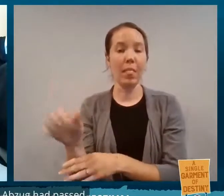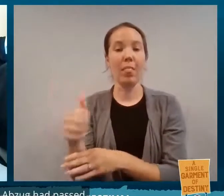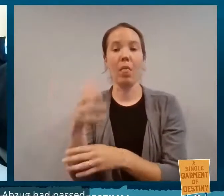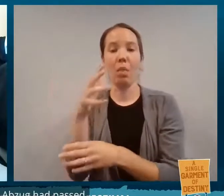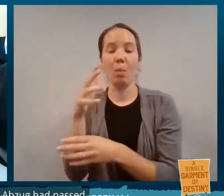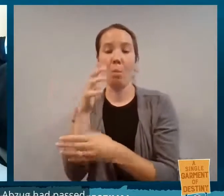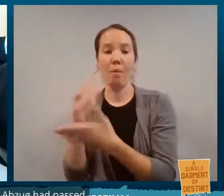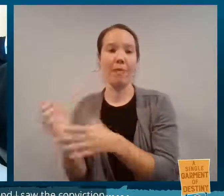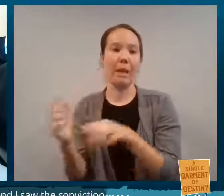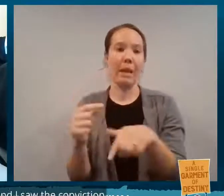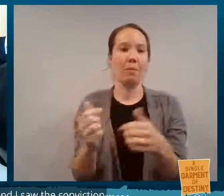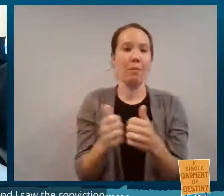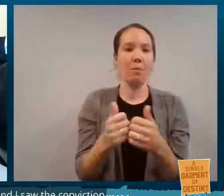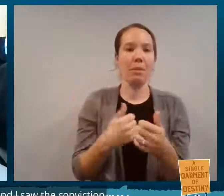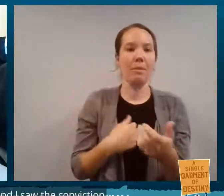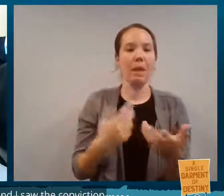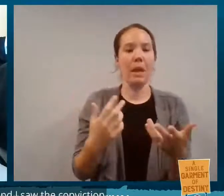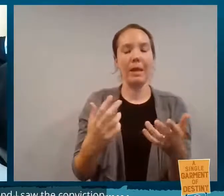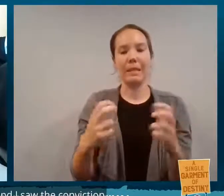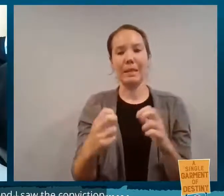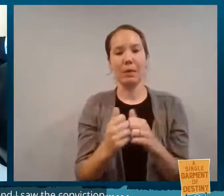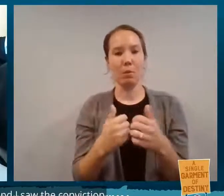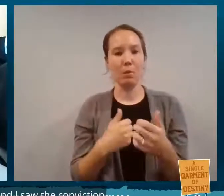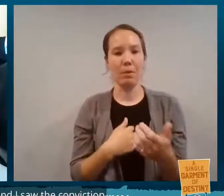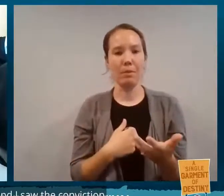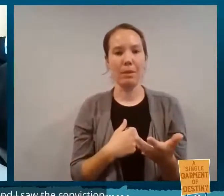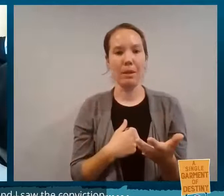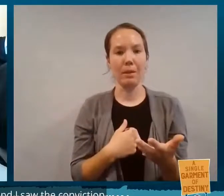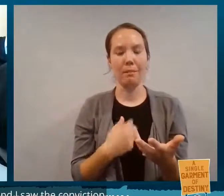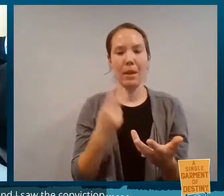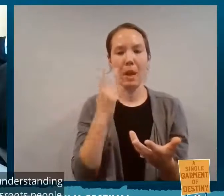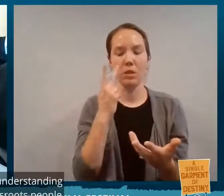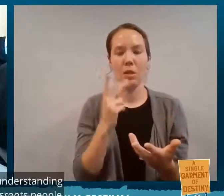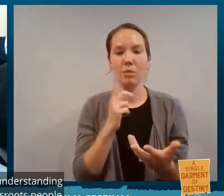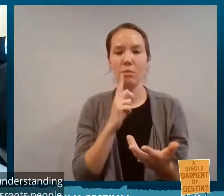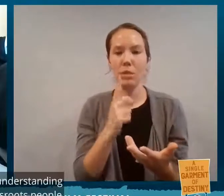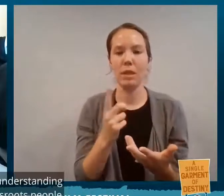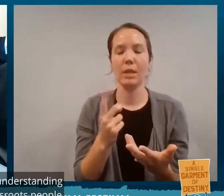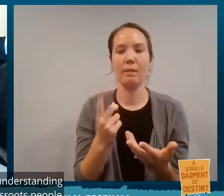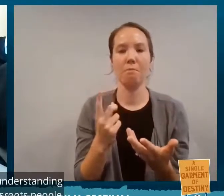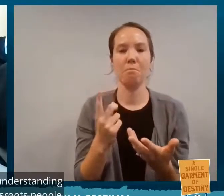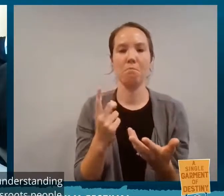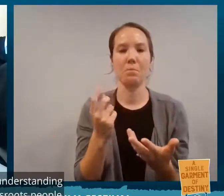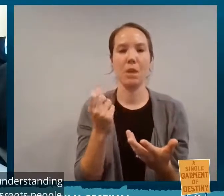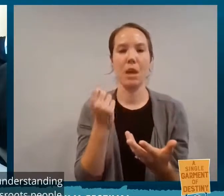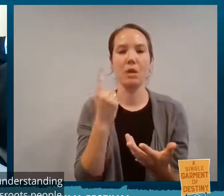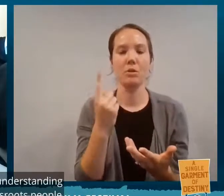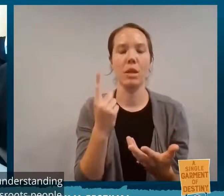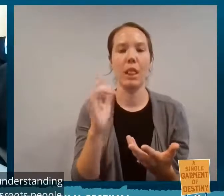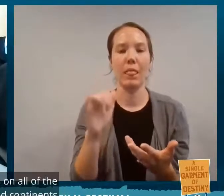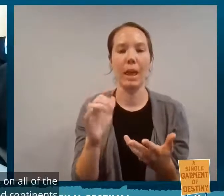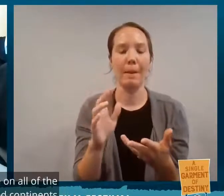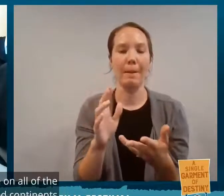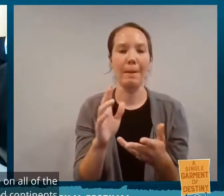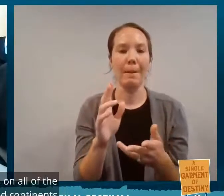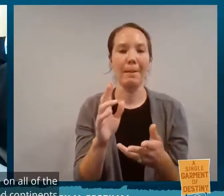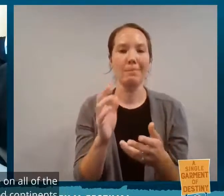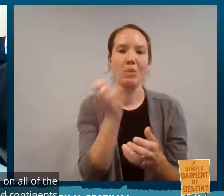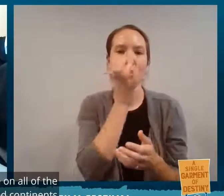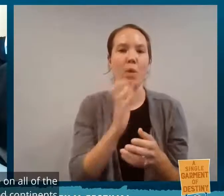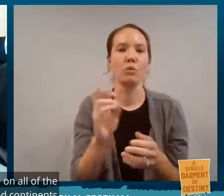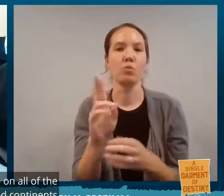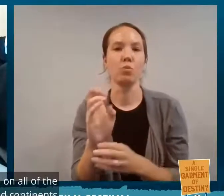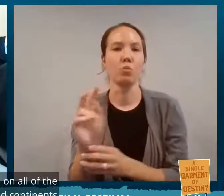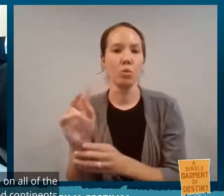Bella Abzug had passed, and he sat down and I saw the conviction and the understanding that grassroots people who live on all of